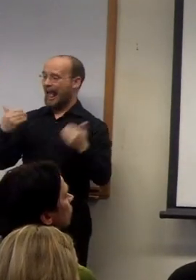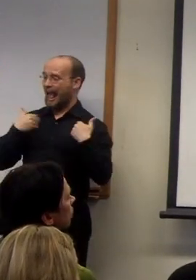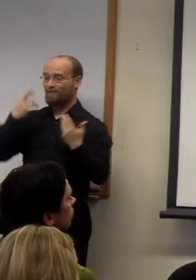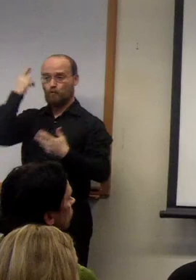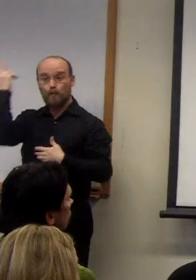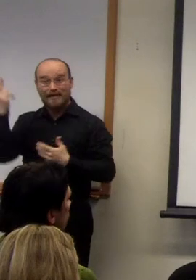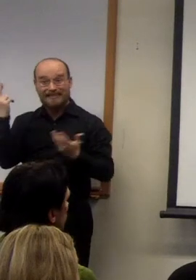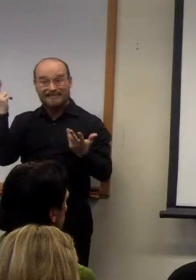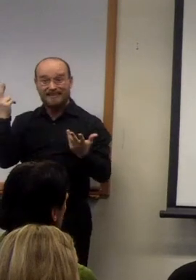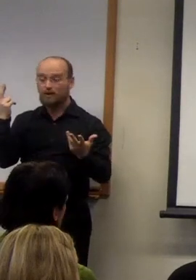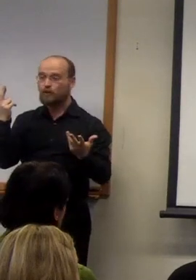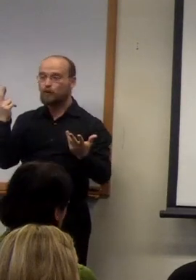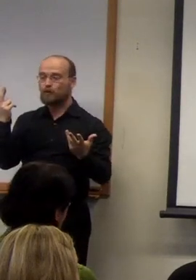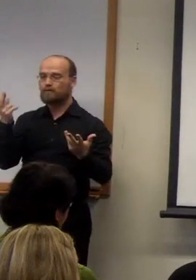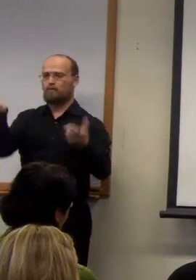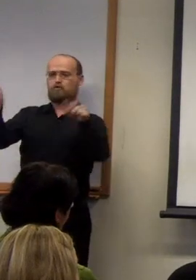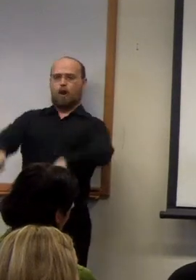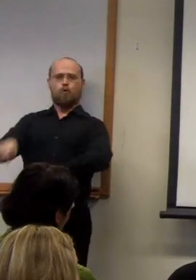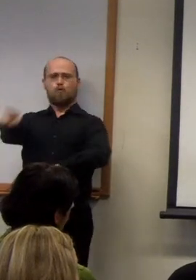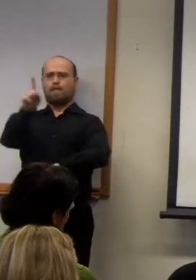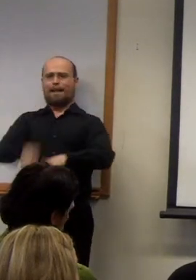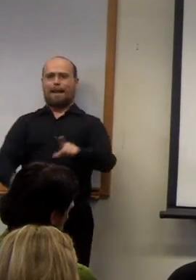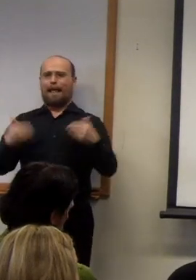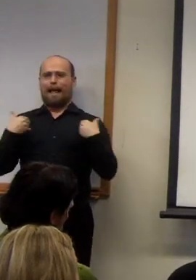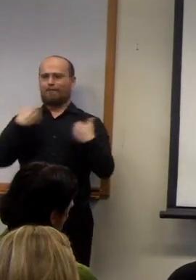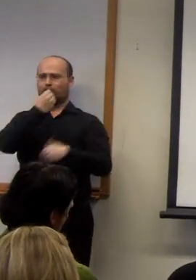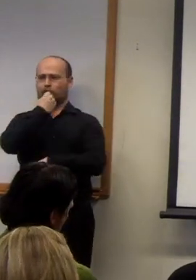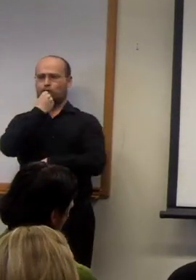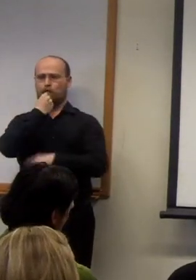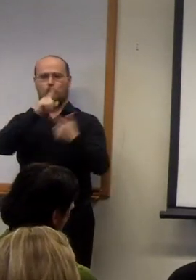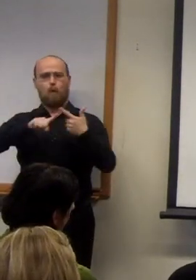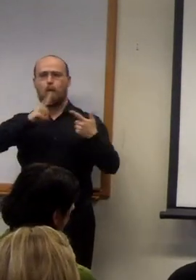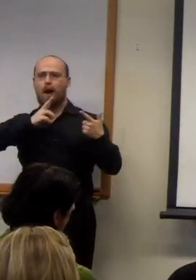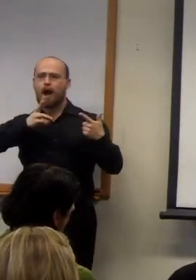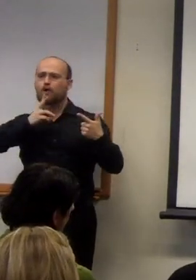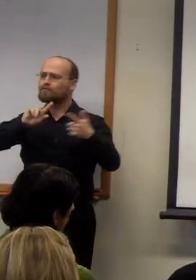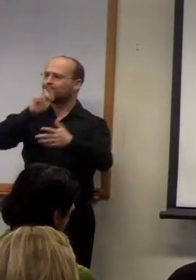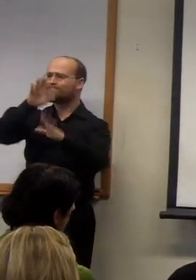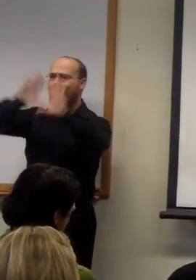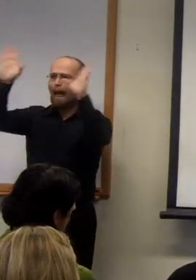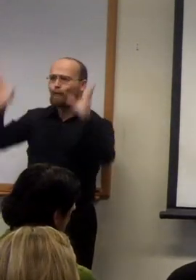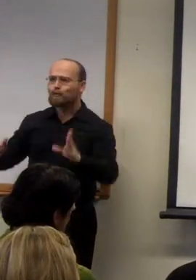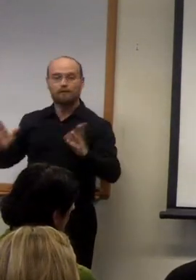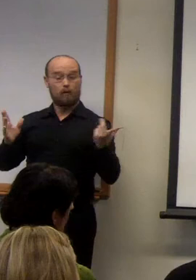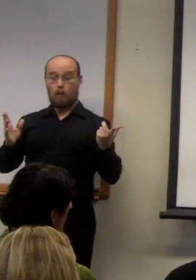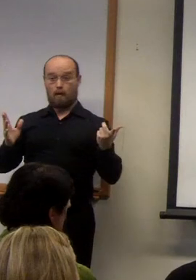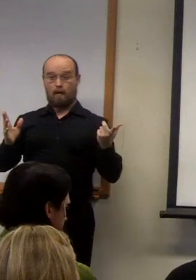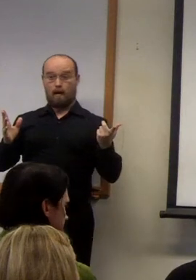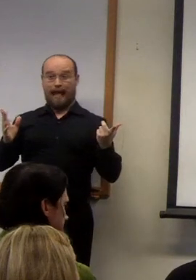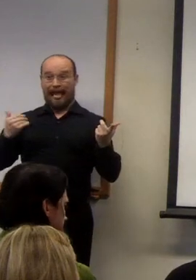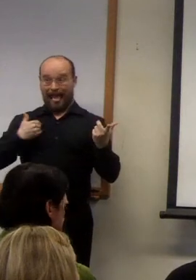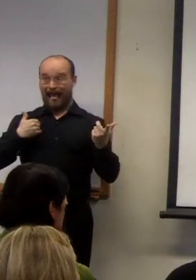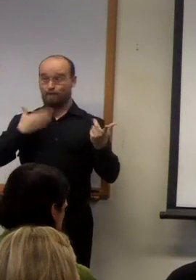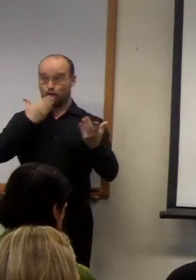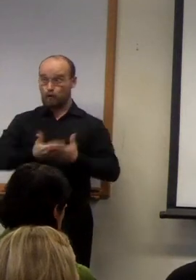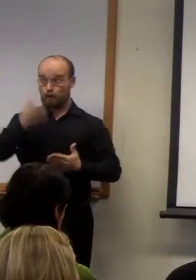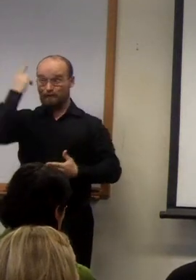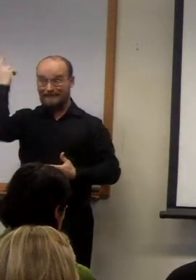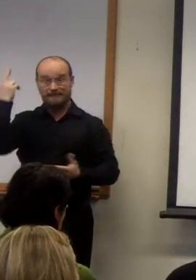food, water, and shelter? Is there any justifiable reason to deny another human being from access to food, water, and shelter?